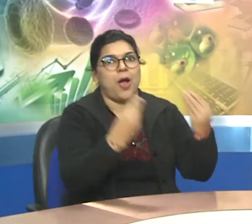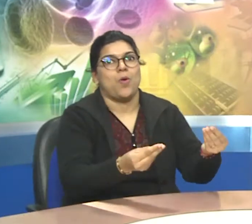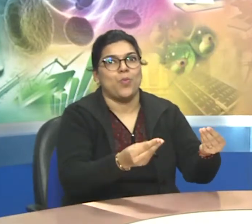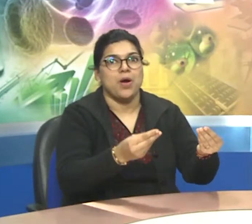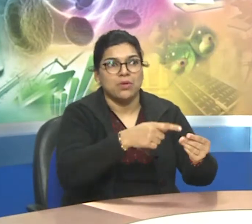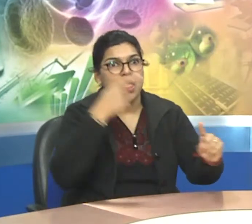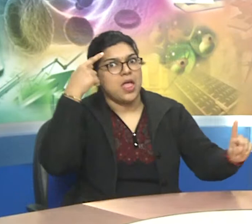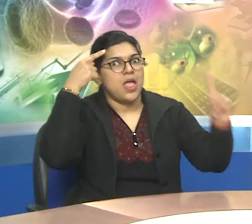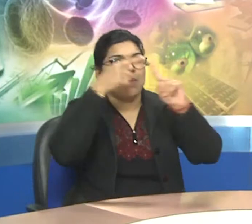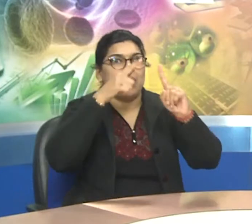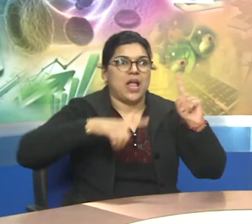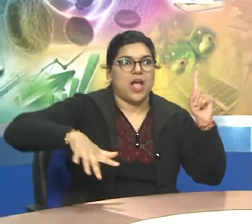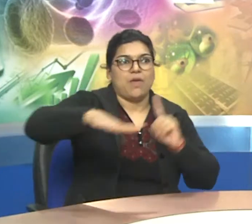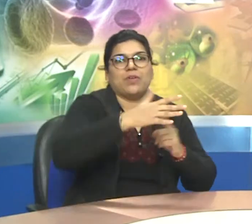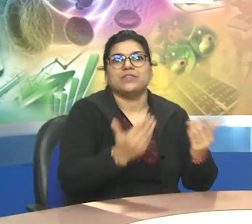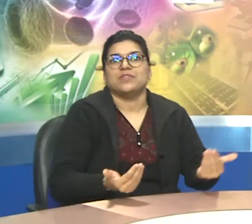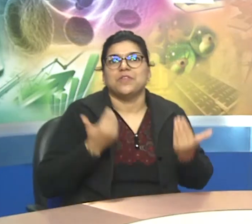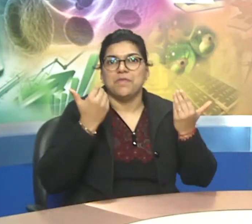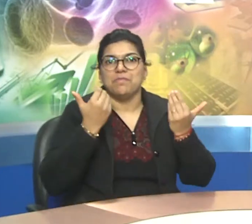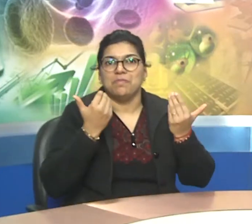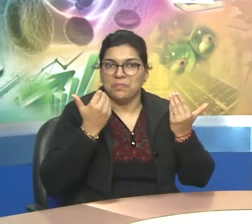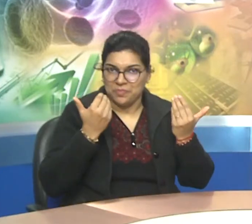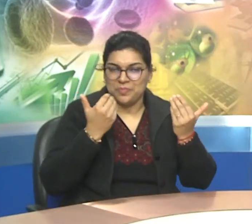for protecting our environment.